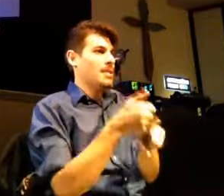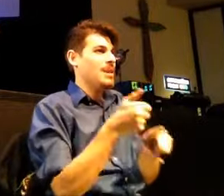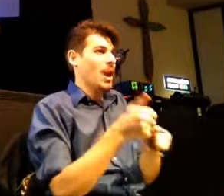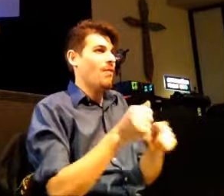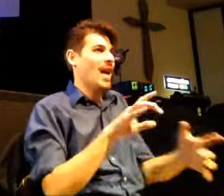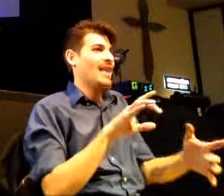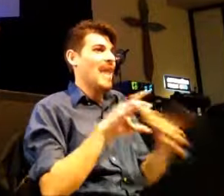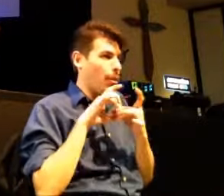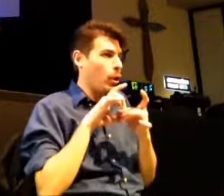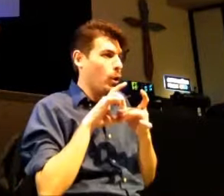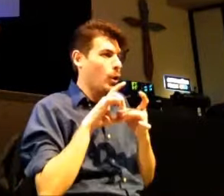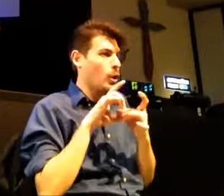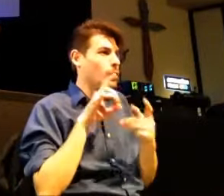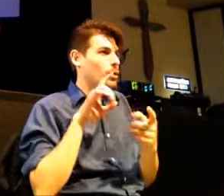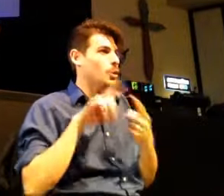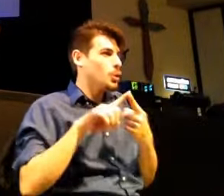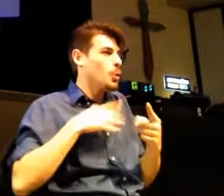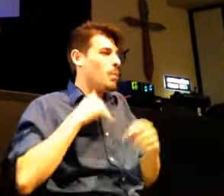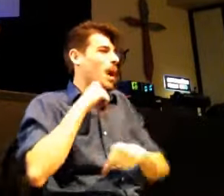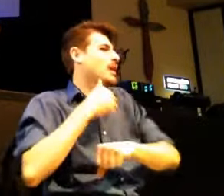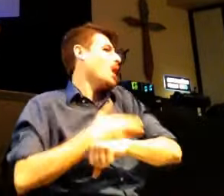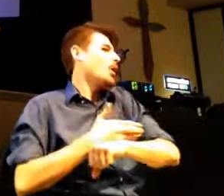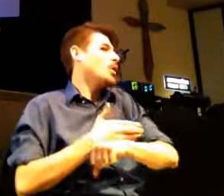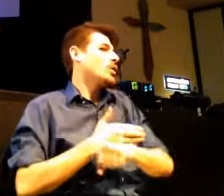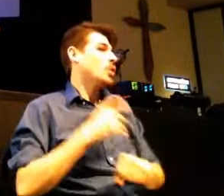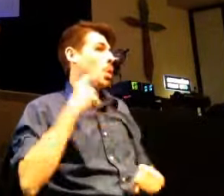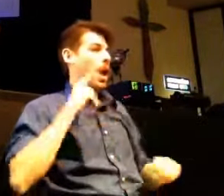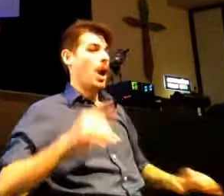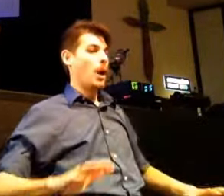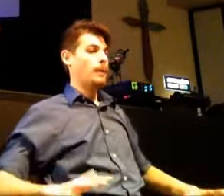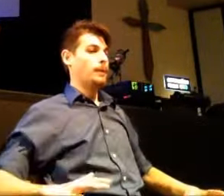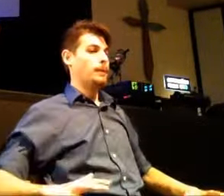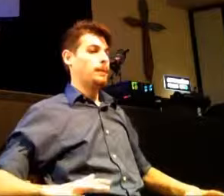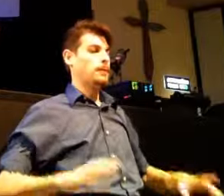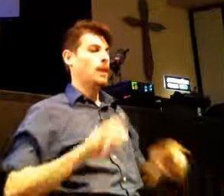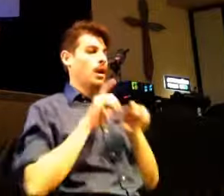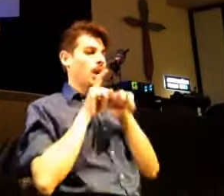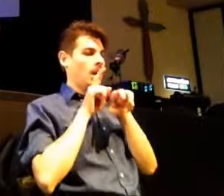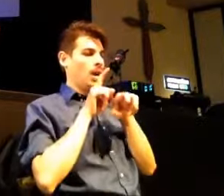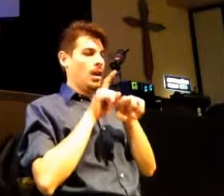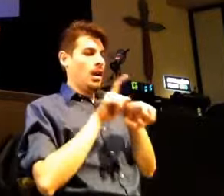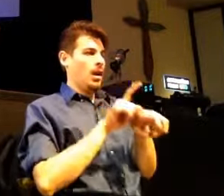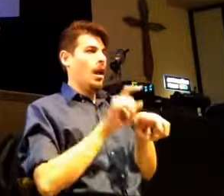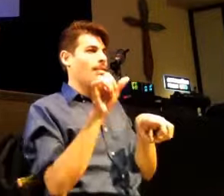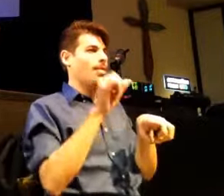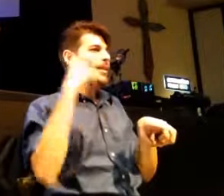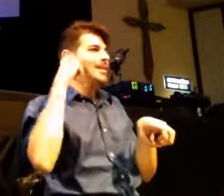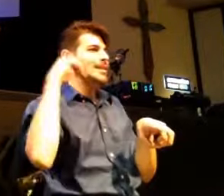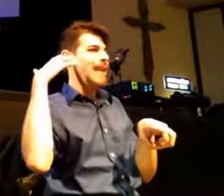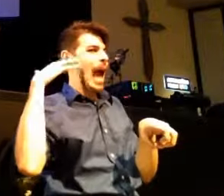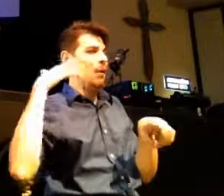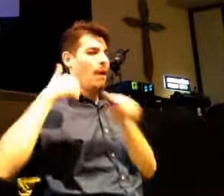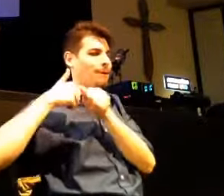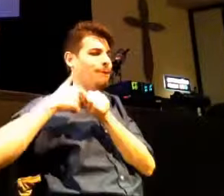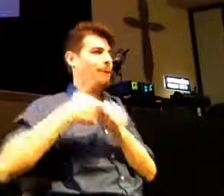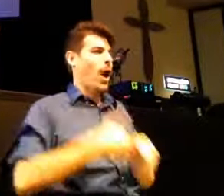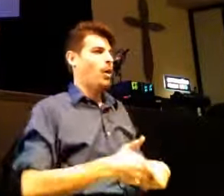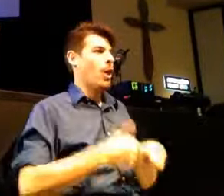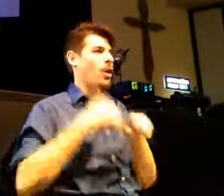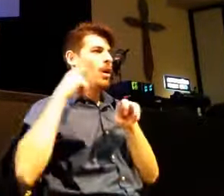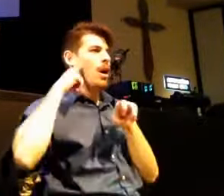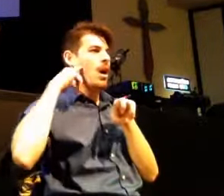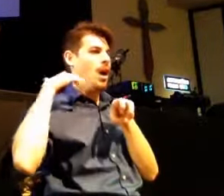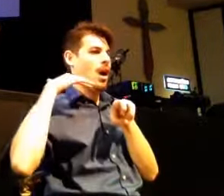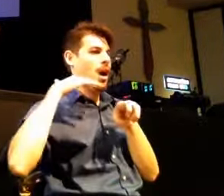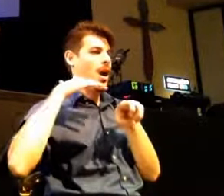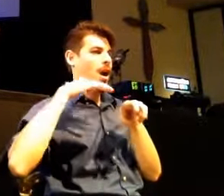my daughter, and so this low growling noise seems to be following him down the driveway. And as it does, it makes him kind